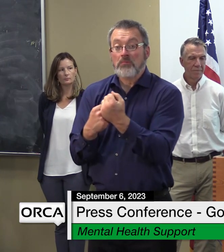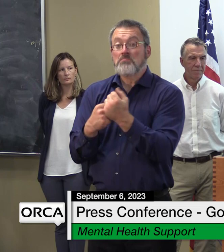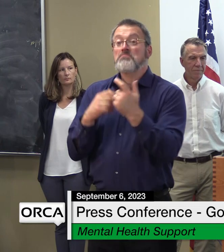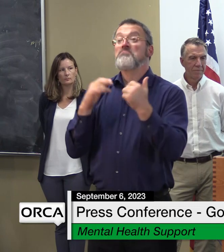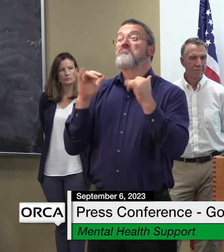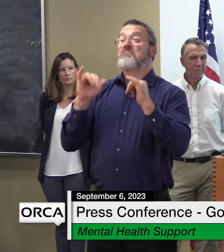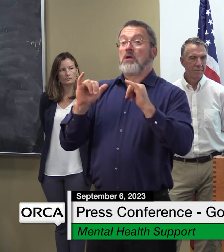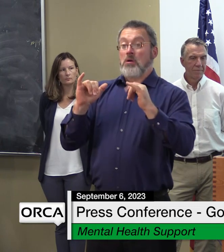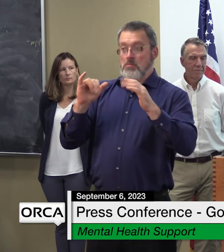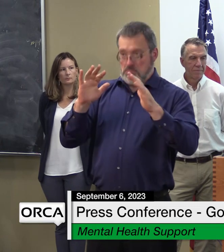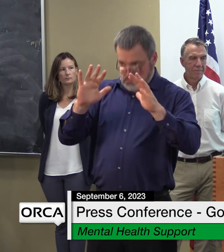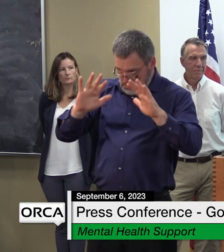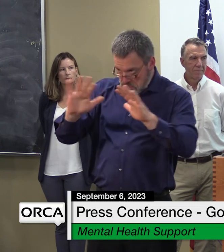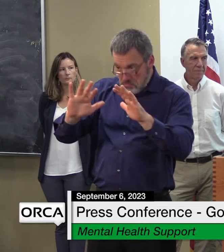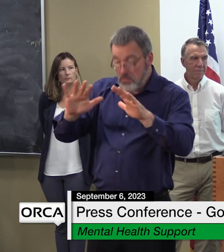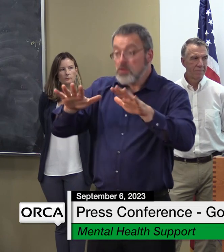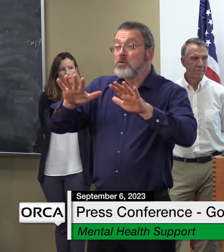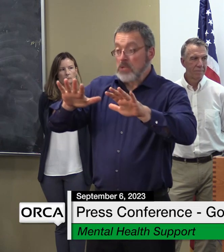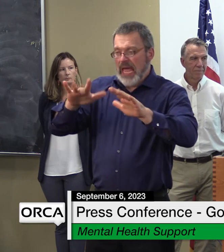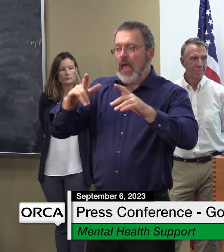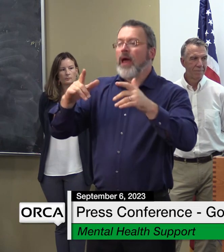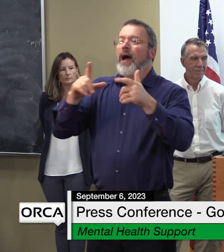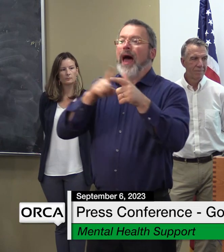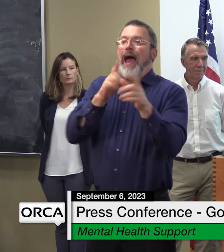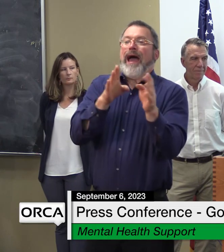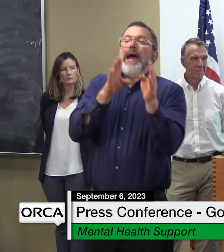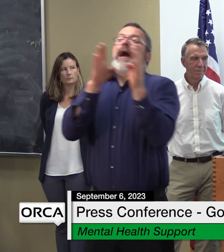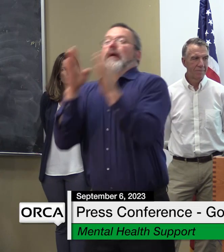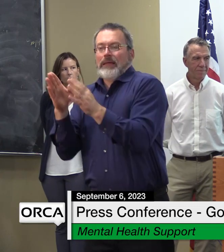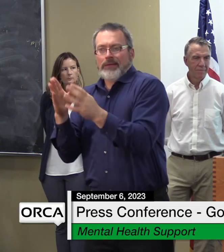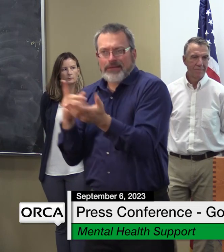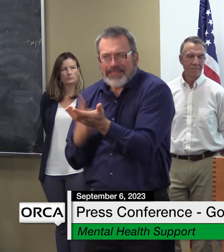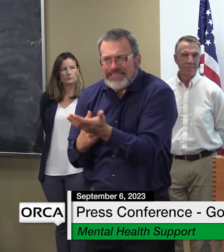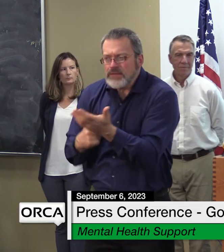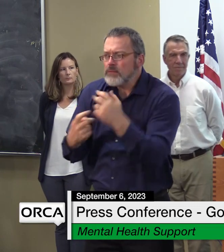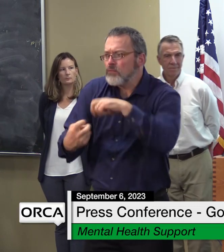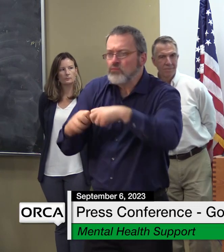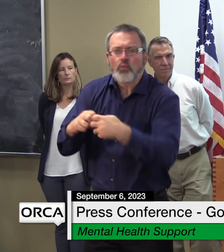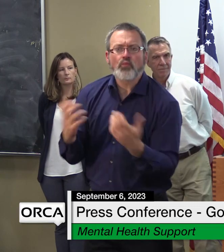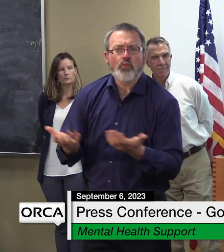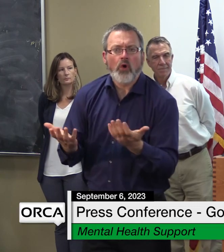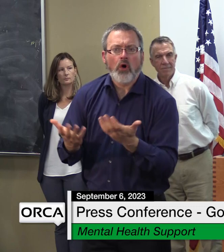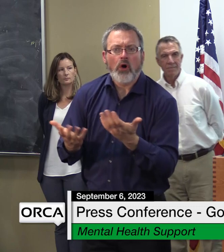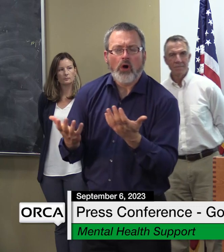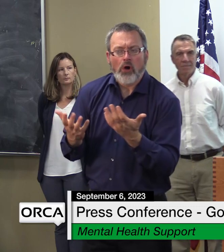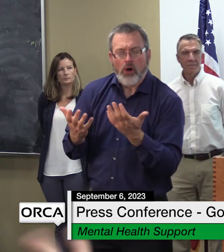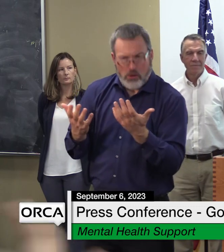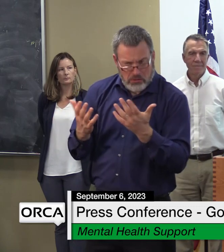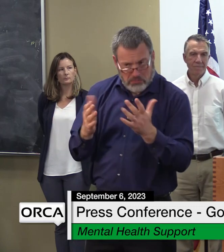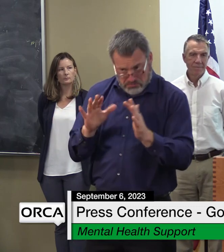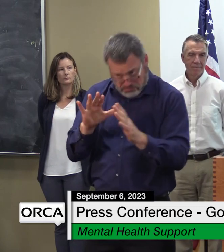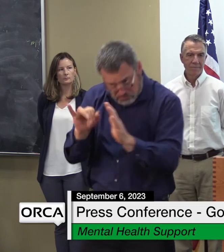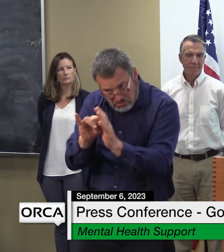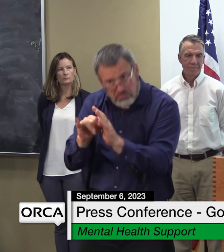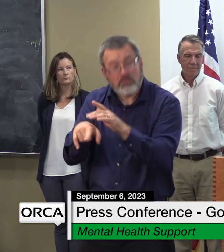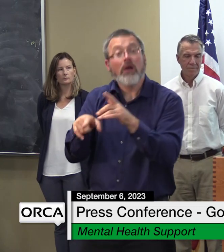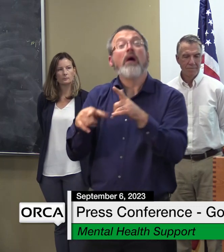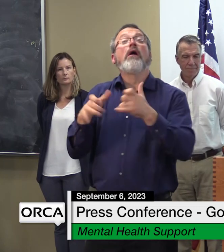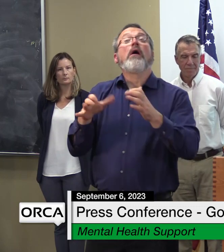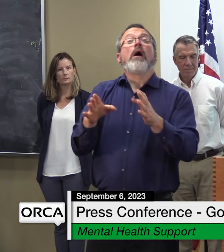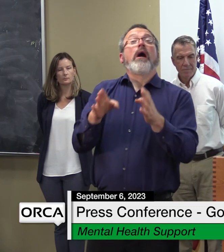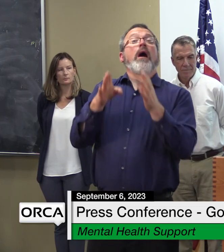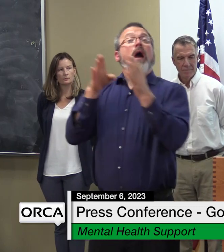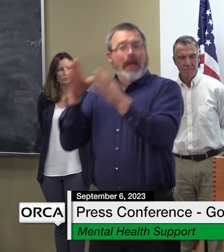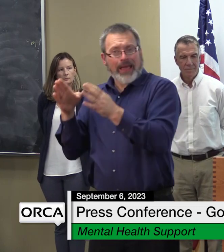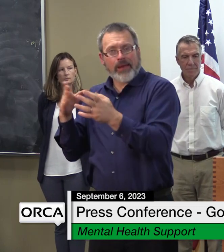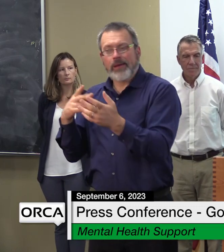will create a plan tailored to the situation you're in. This plan might include gathering some resources or learning some coping mechanisms,